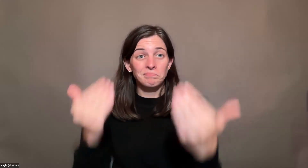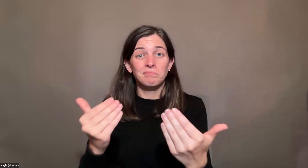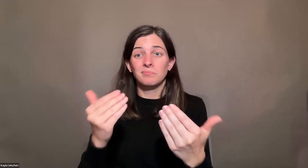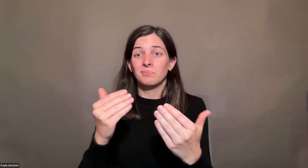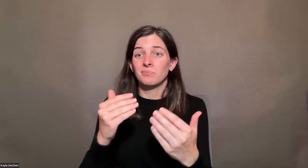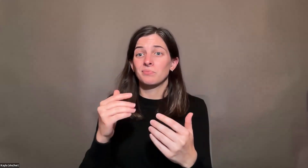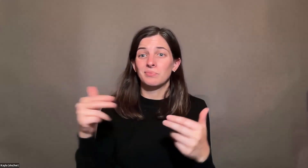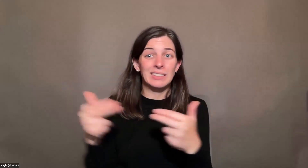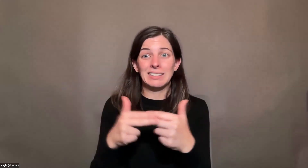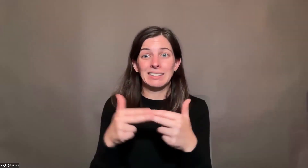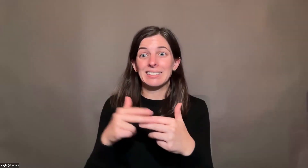Sorry, next topic.